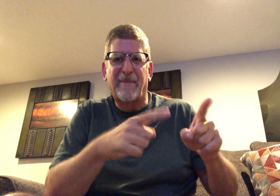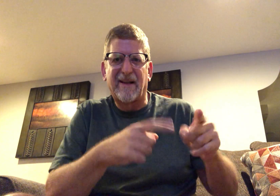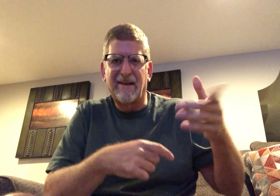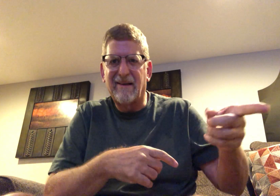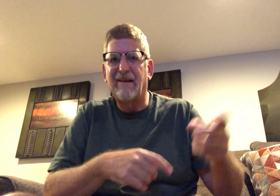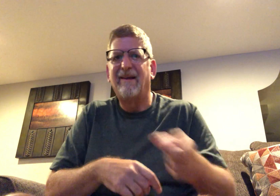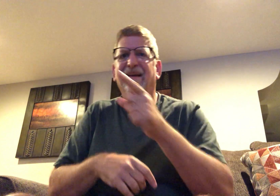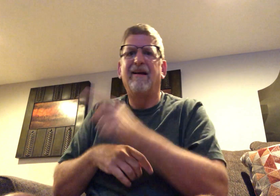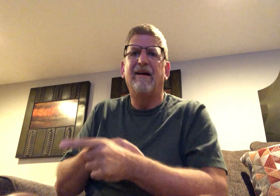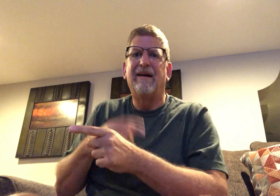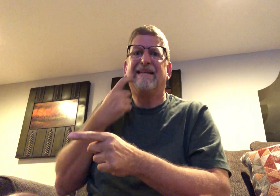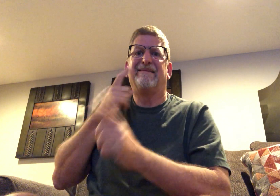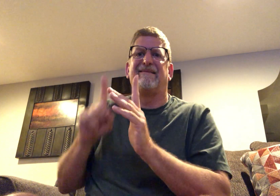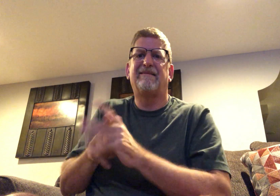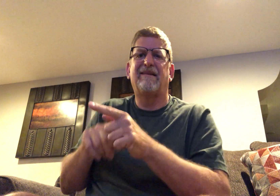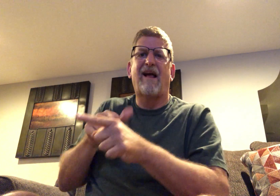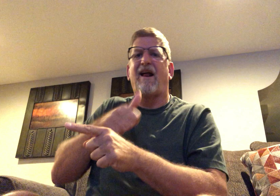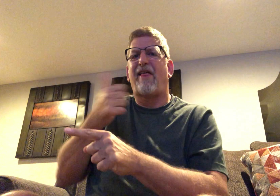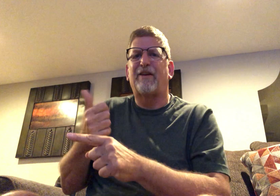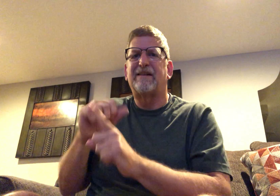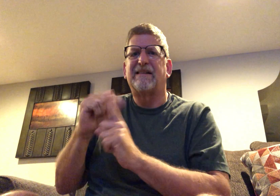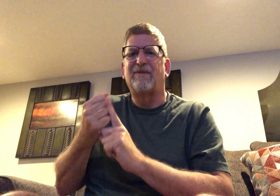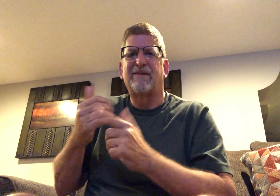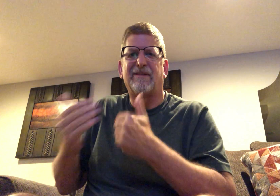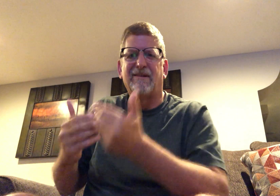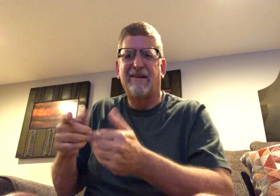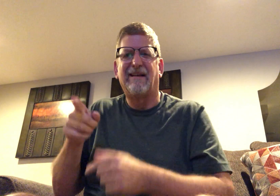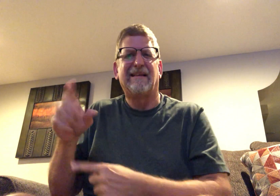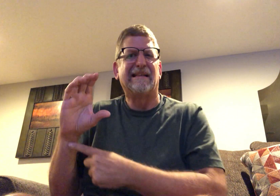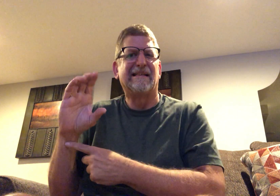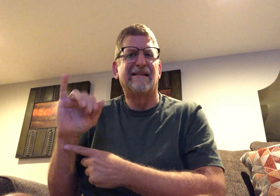that there was interference in the election of 2016